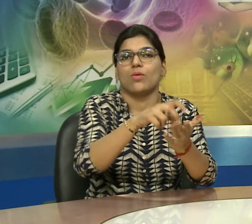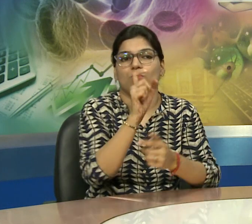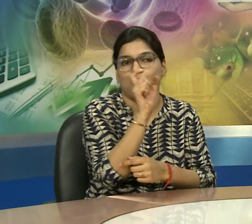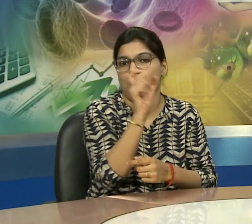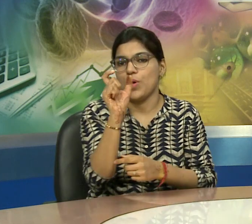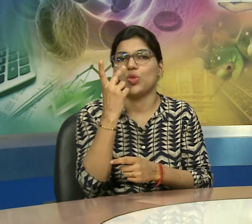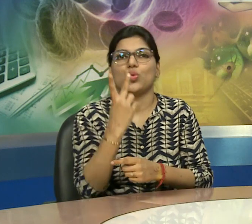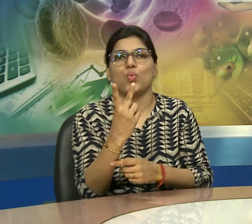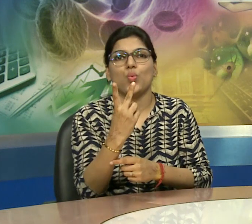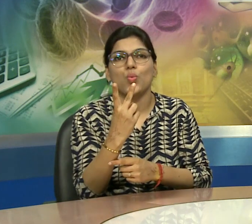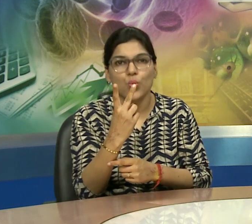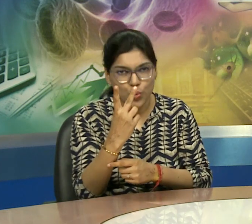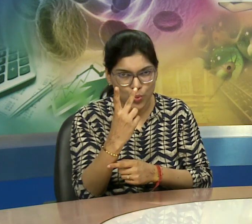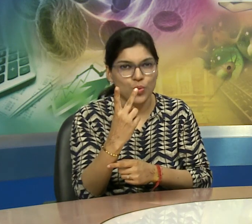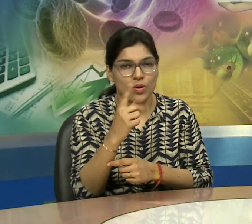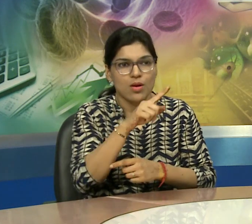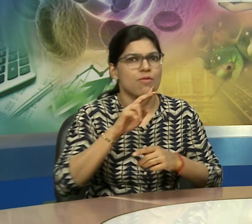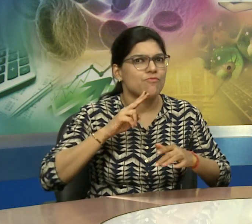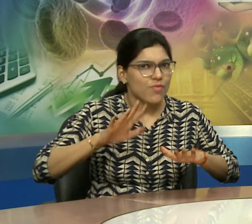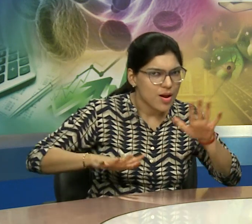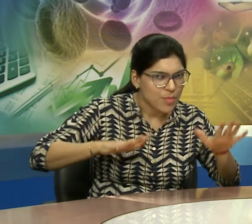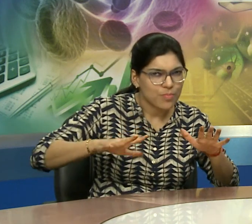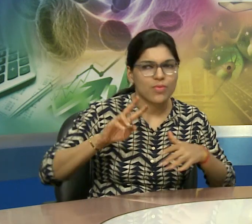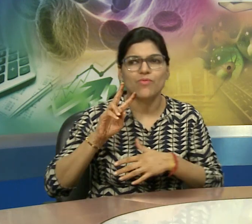word. It is connected by a word and.